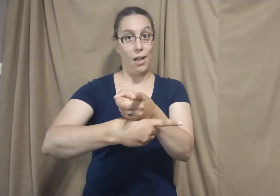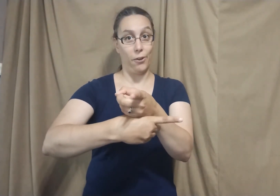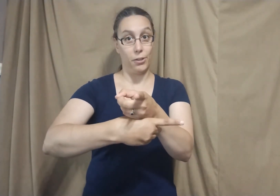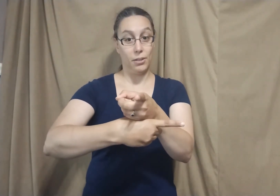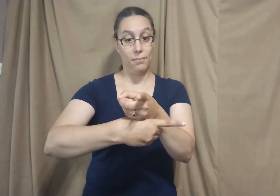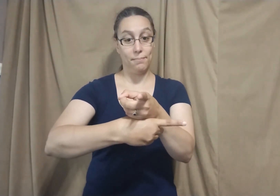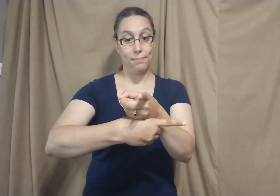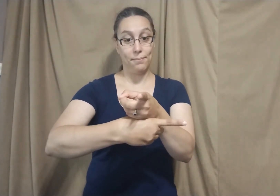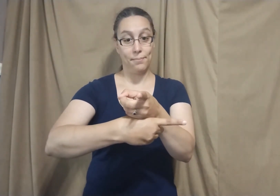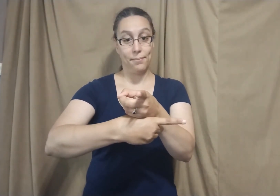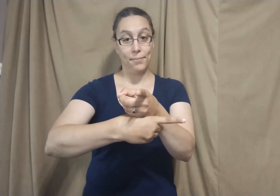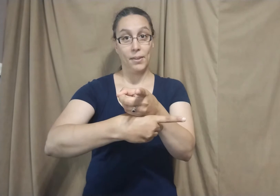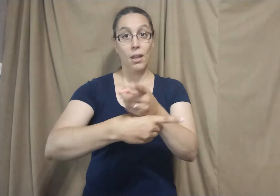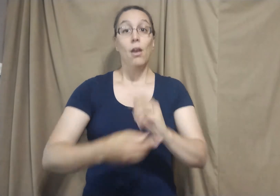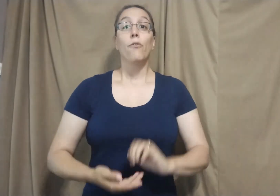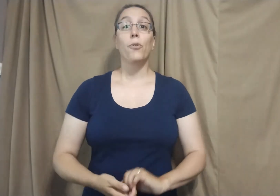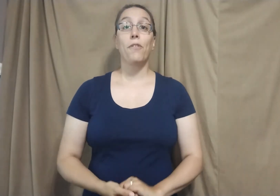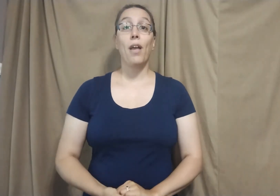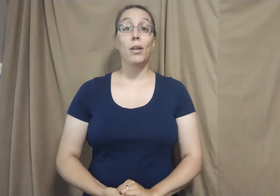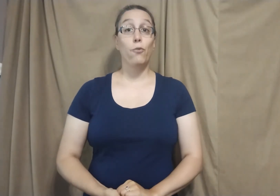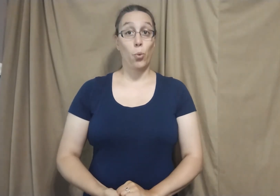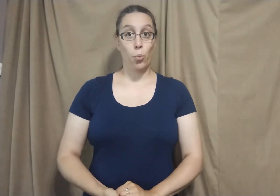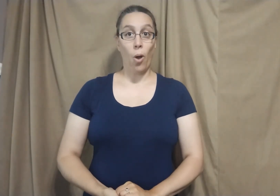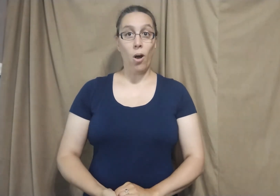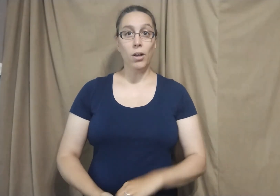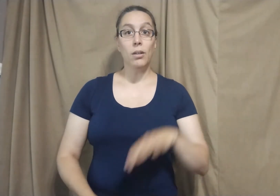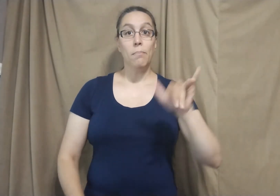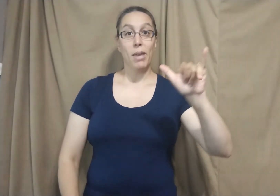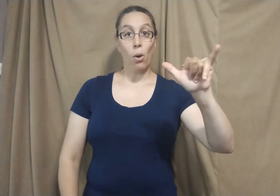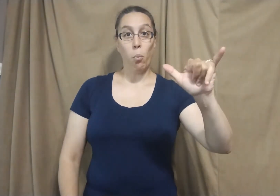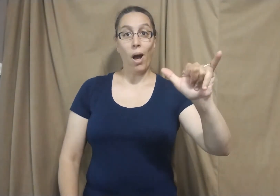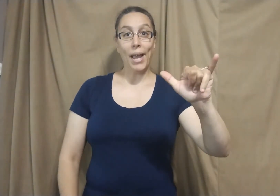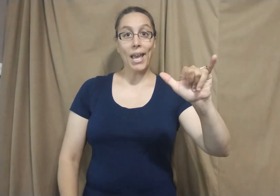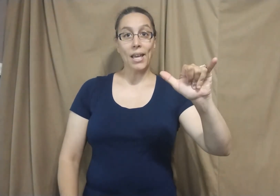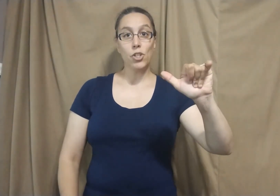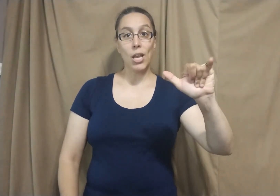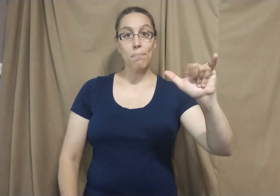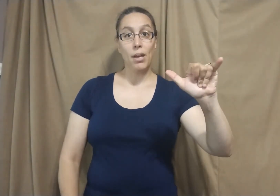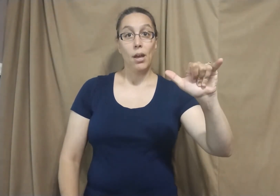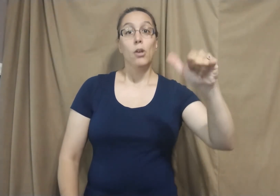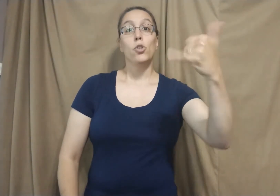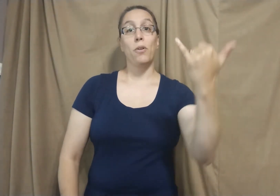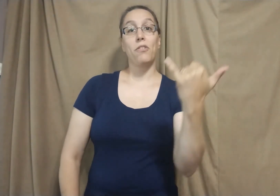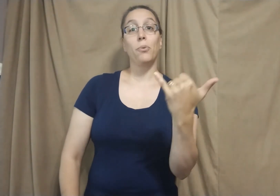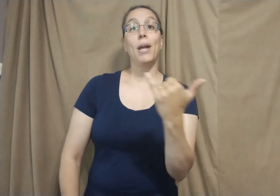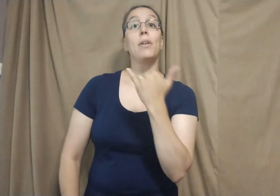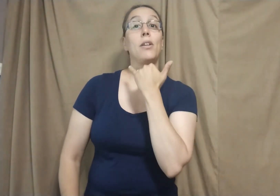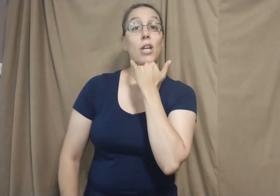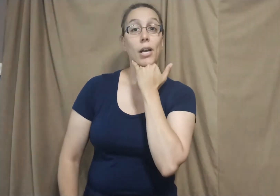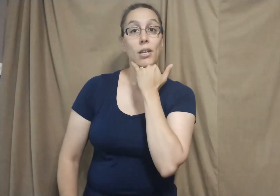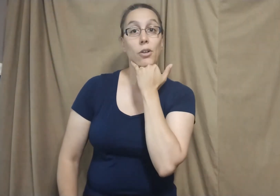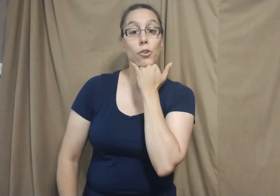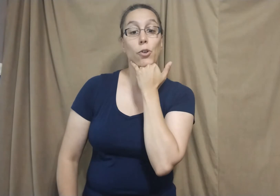another. For the sign for wrong, make a Y hand shape, twist it around, and tuck it under your